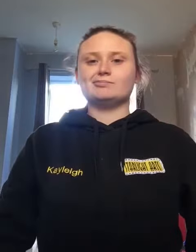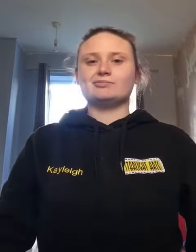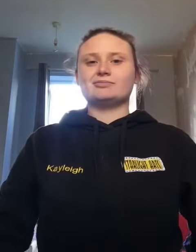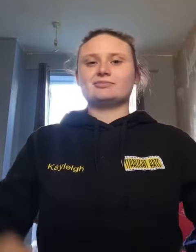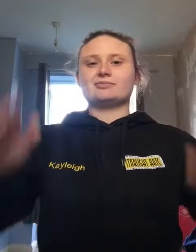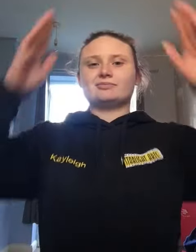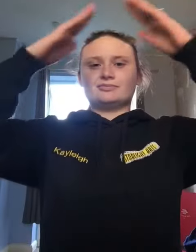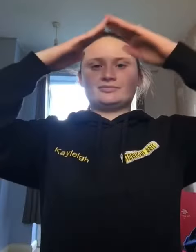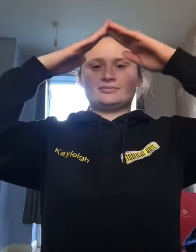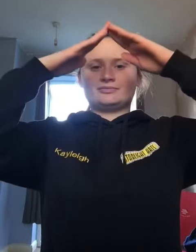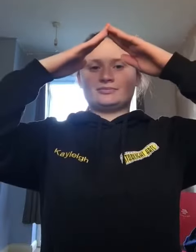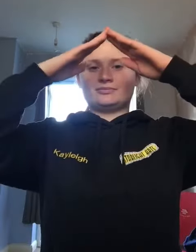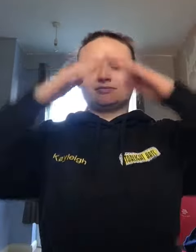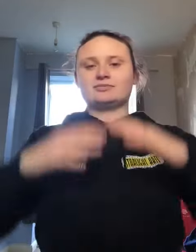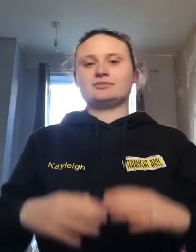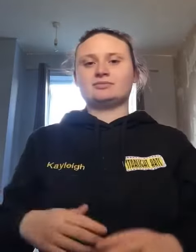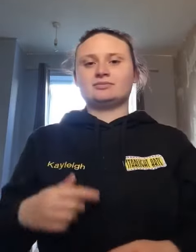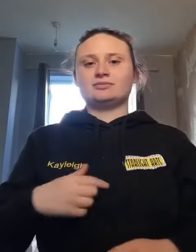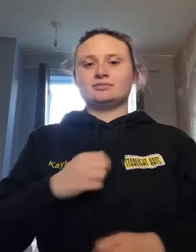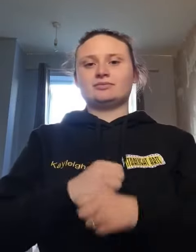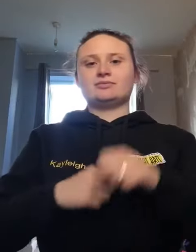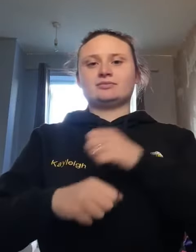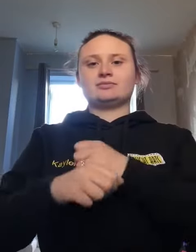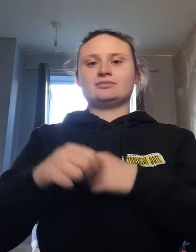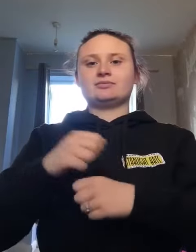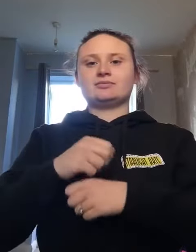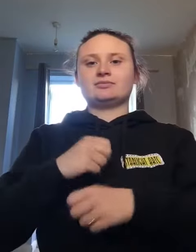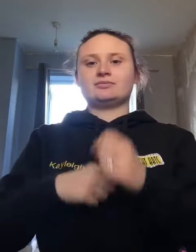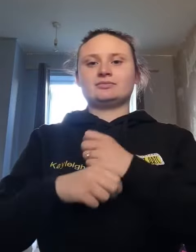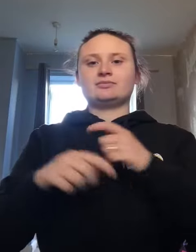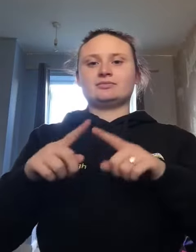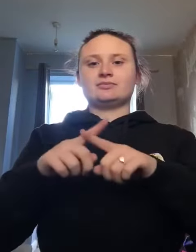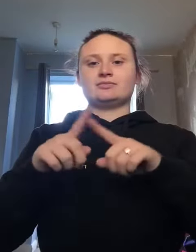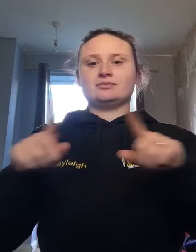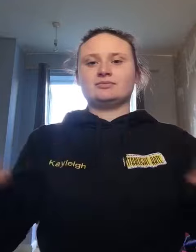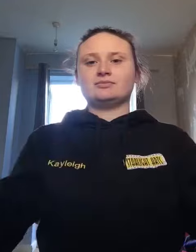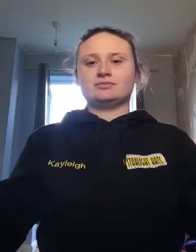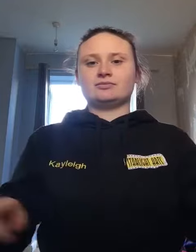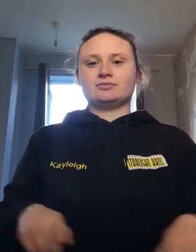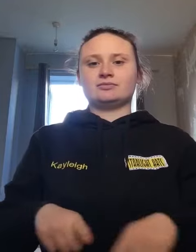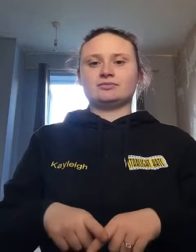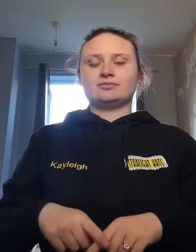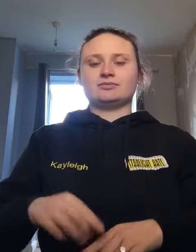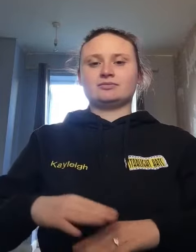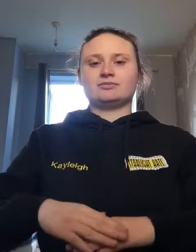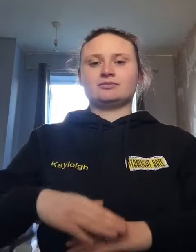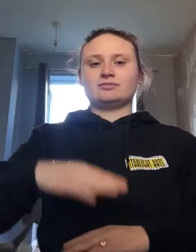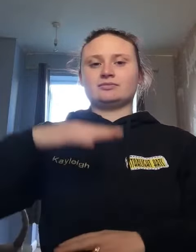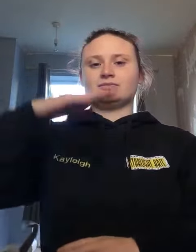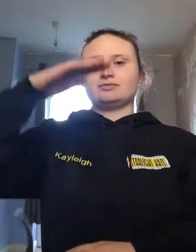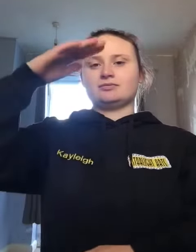There's a house we can build, every room inside is filled